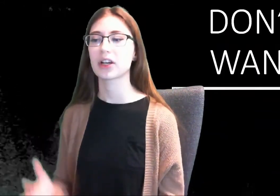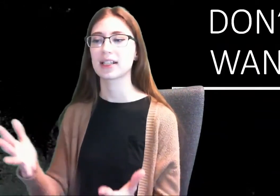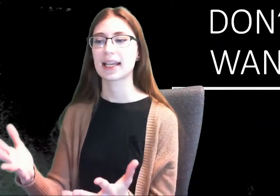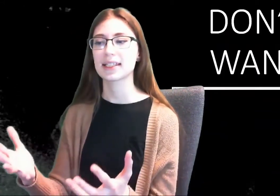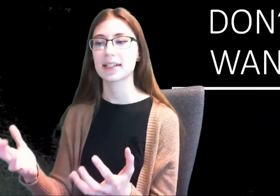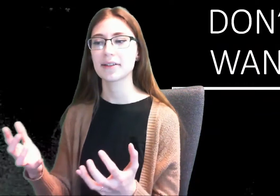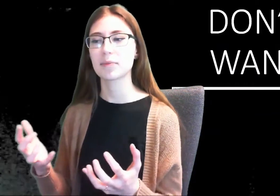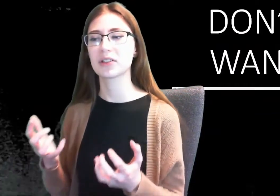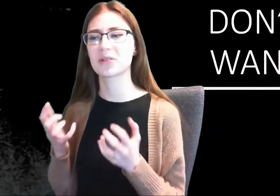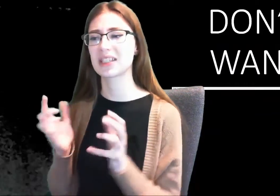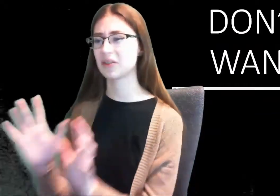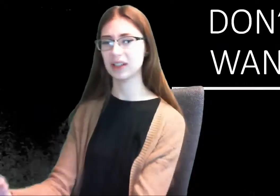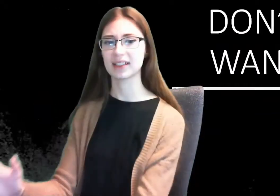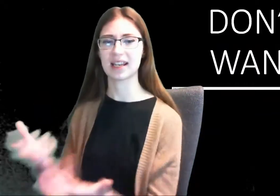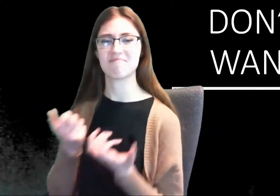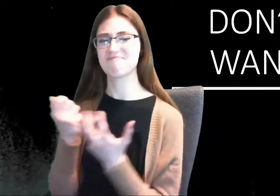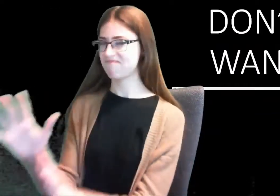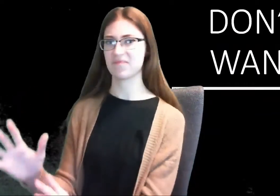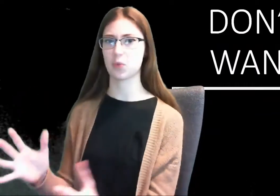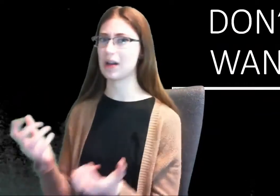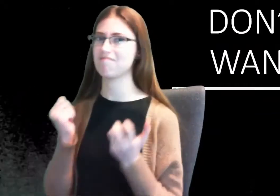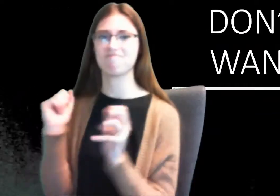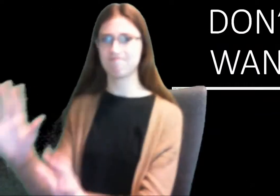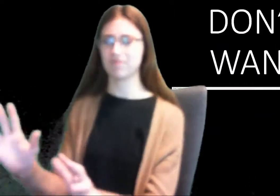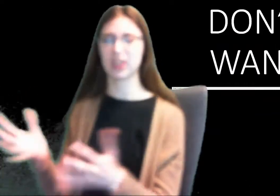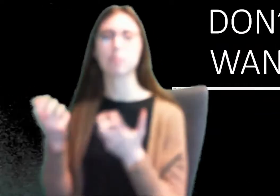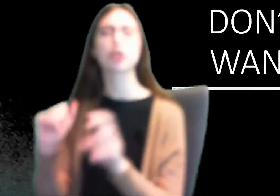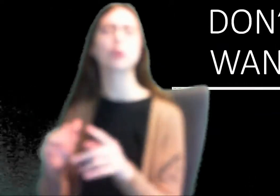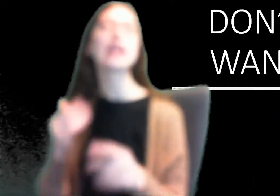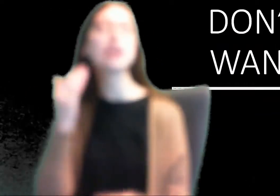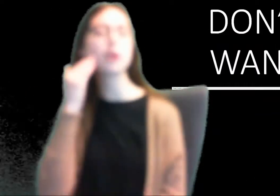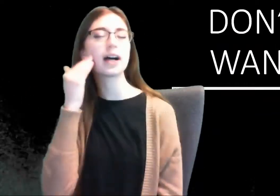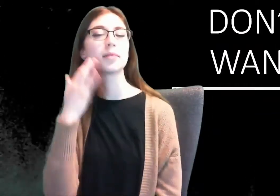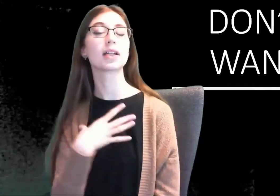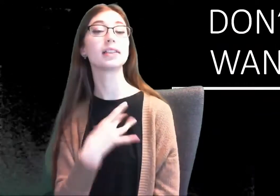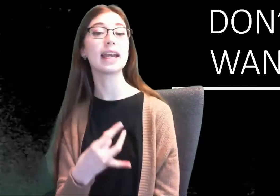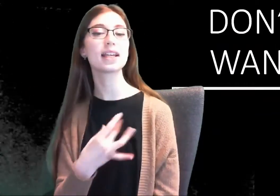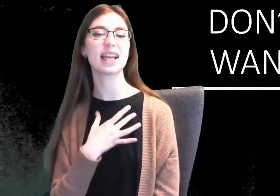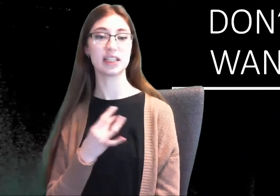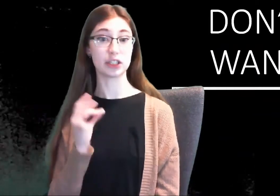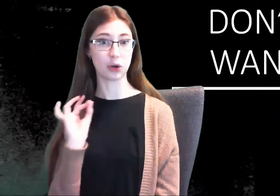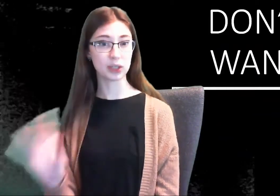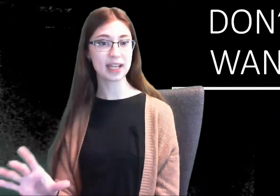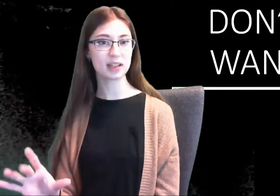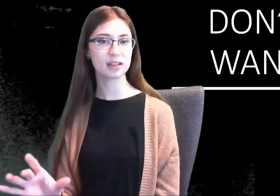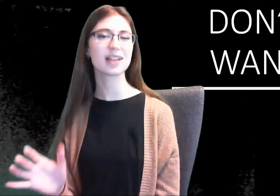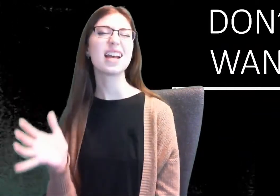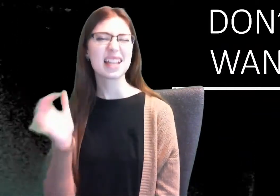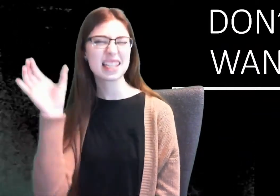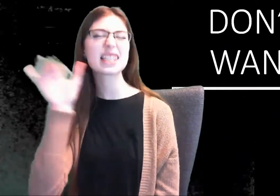like start to pull it towards you and then like, don't want. You like push it away. You know, like and then don't like. The